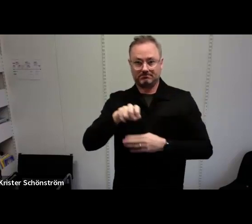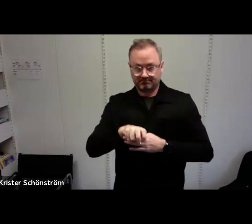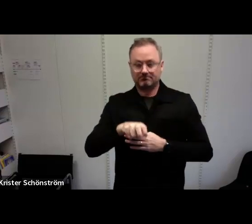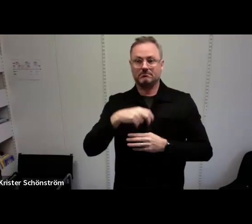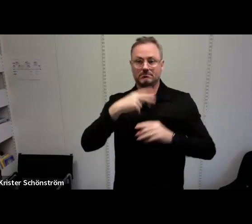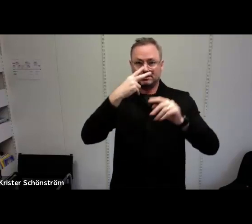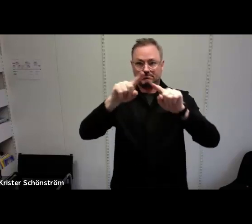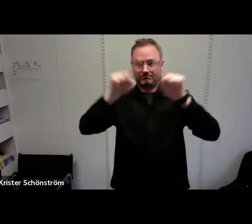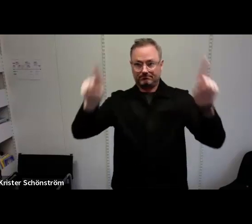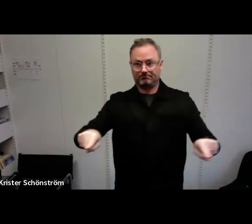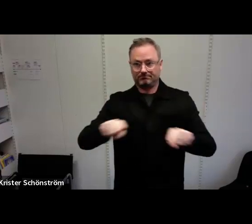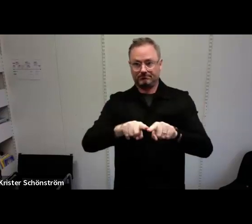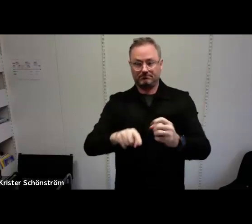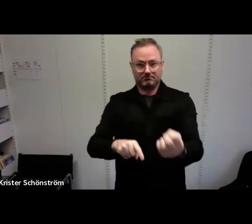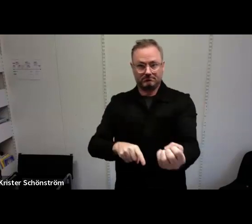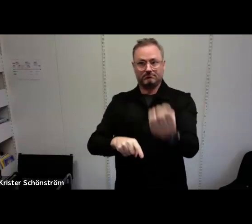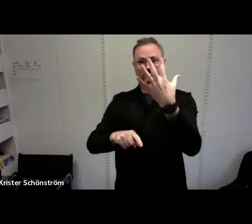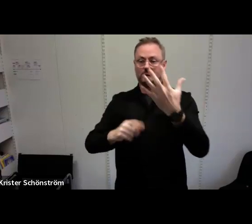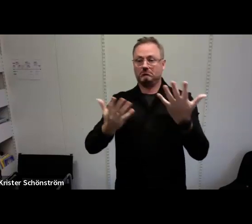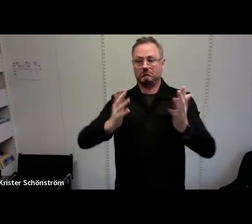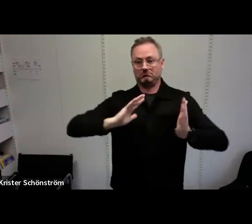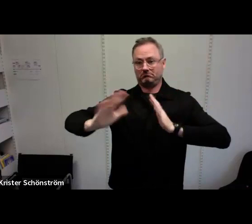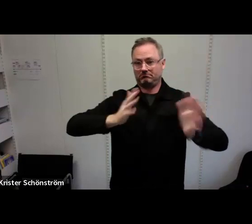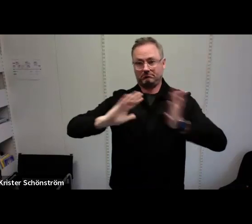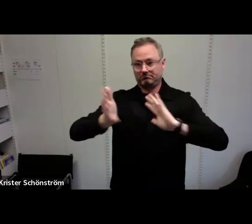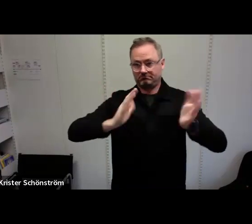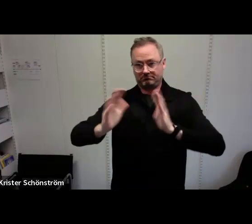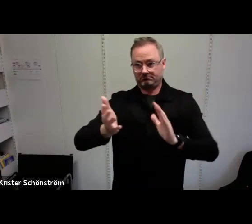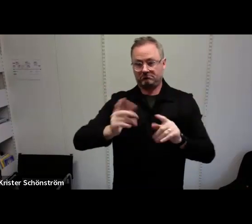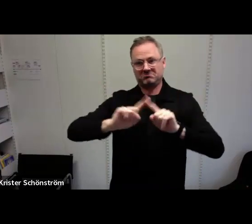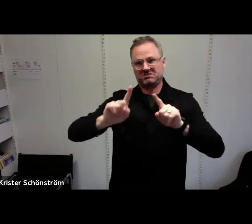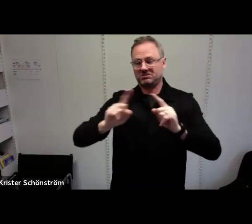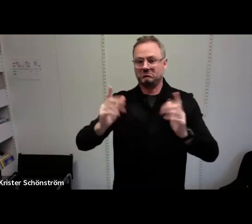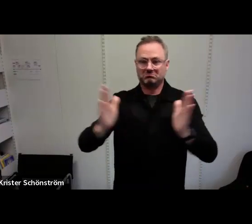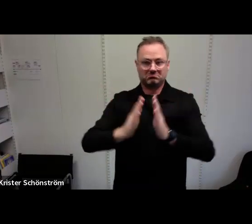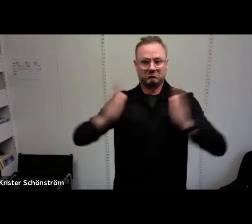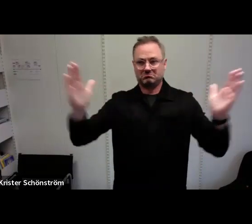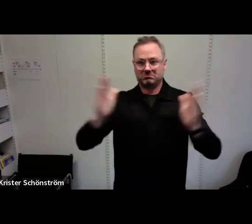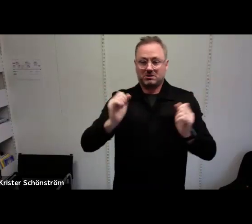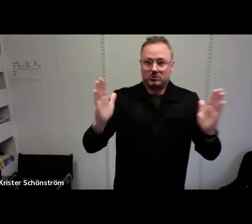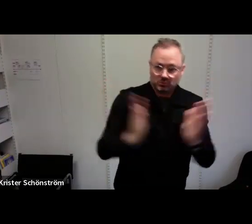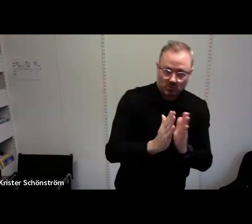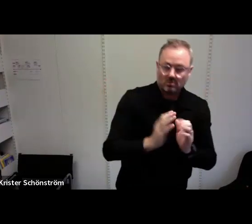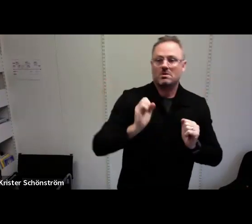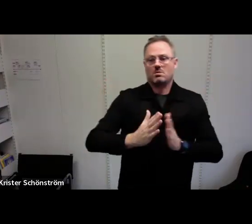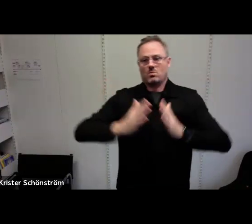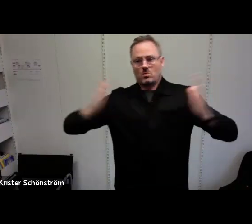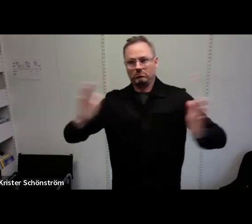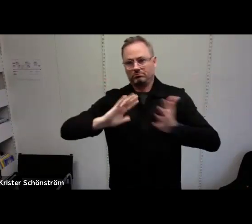an individual will watch on a screen. They'll see a sign being produced on the screen. It could a